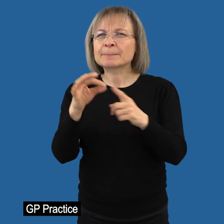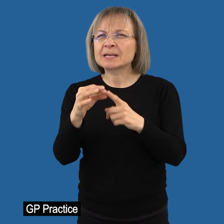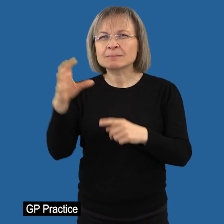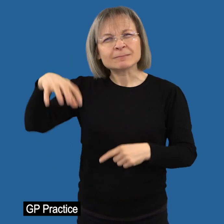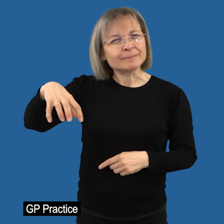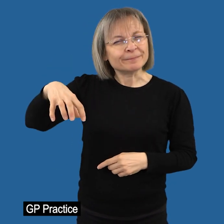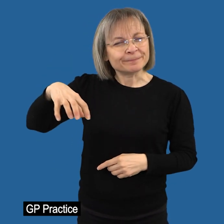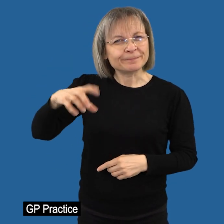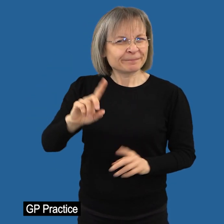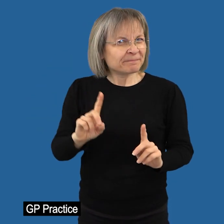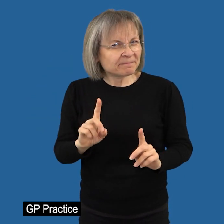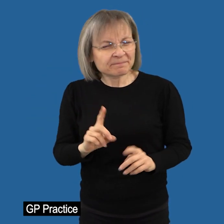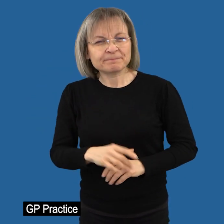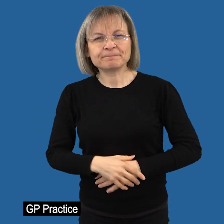GP practice.